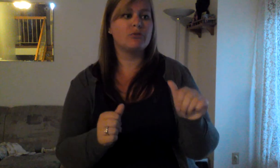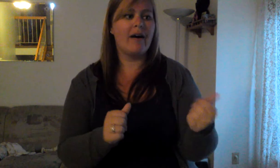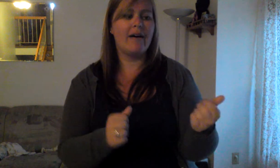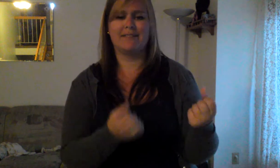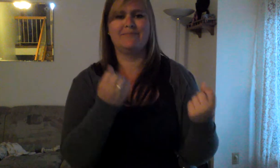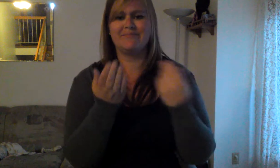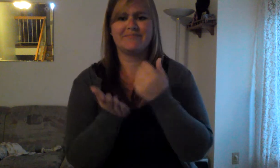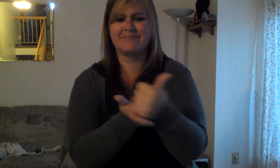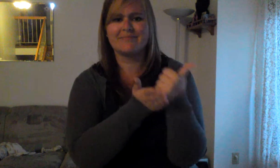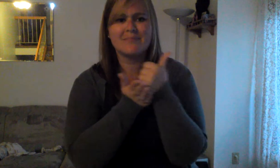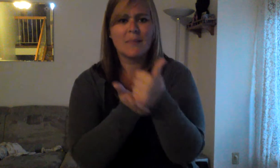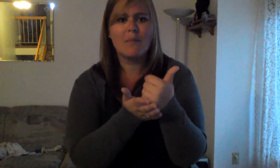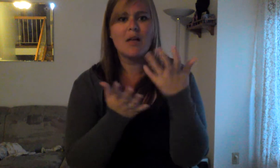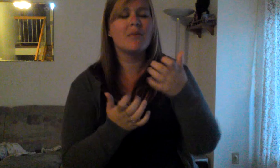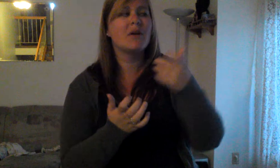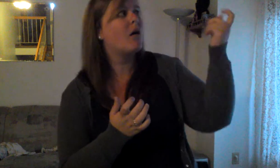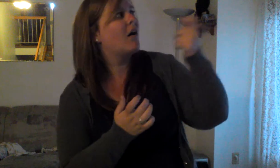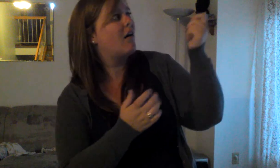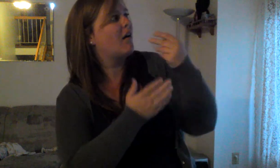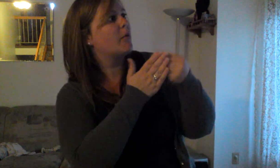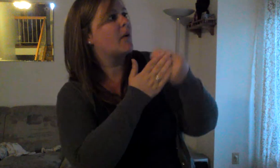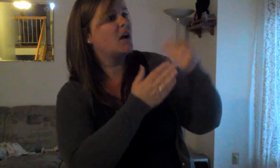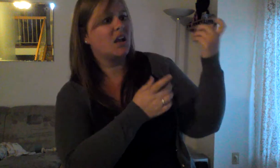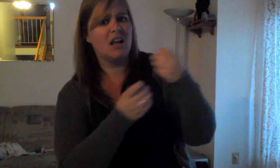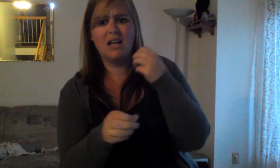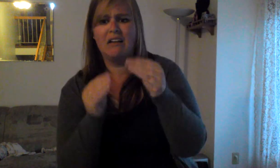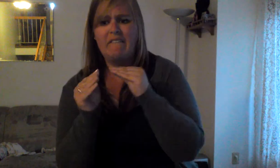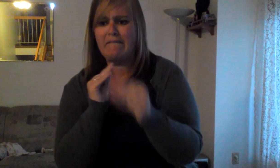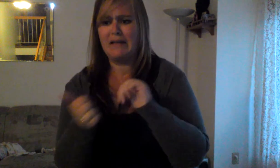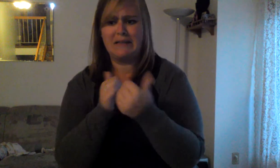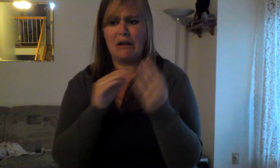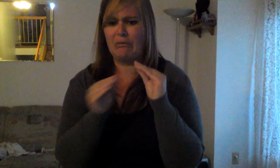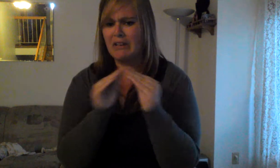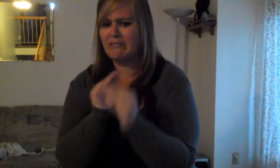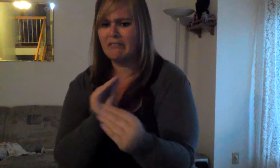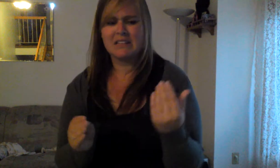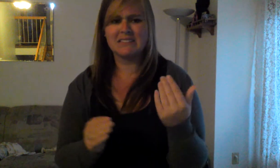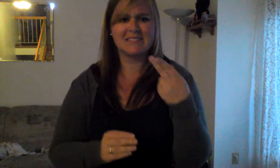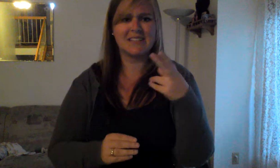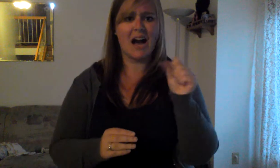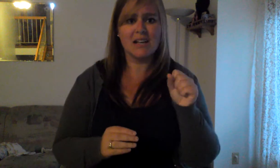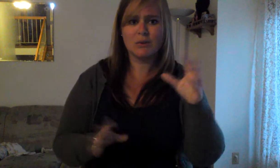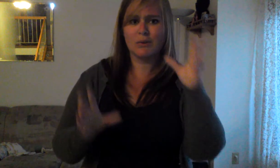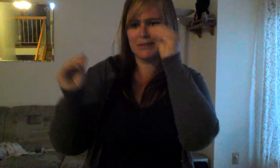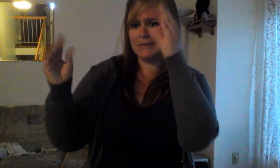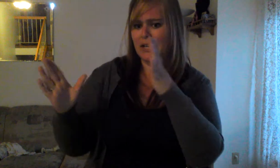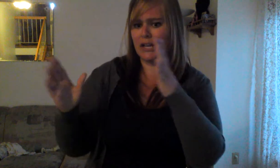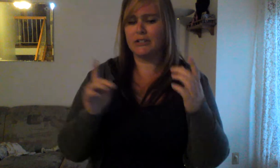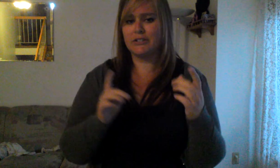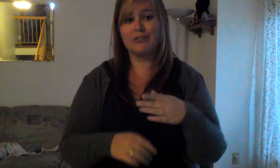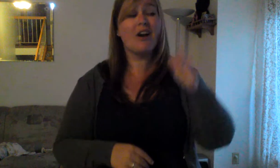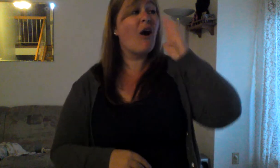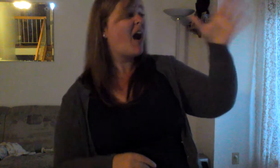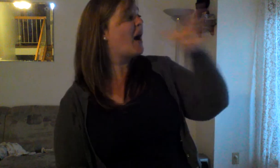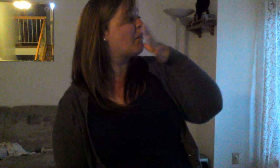problem. It's gonna get to a point where these high schoolers are sharing classes with their own kids. See each other during passing period, hi mom, where's dad? I don't know.